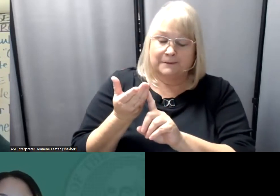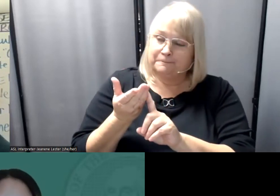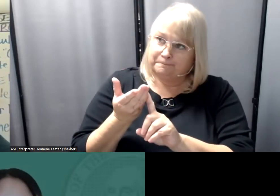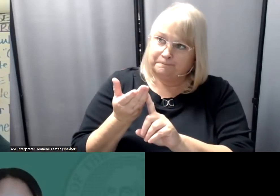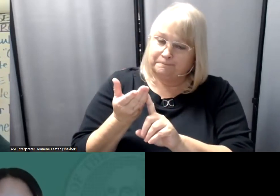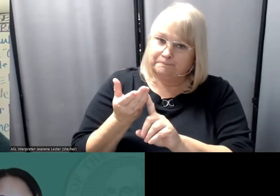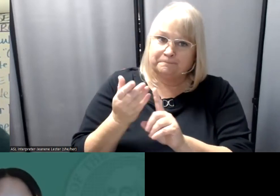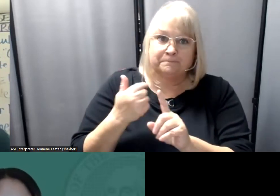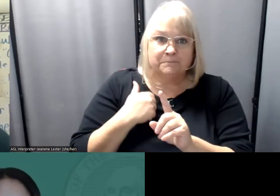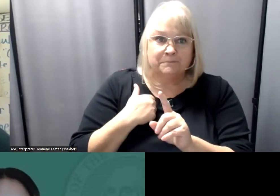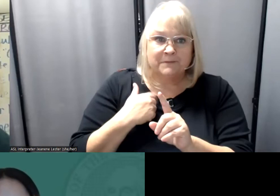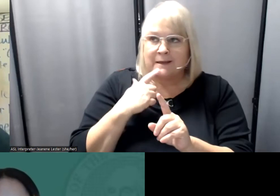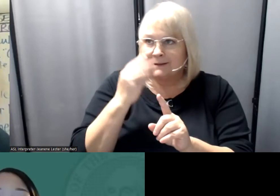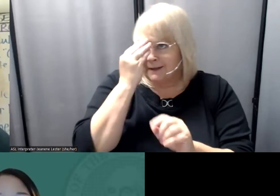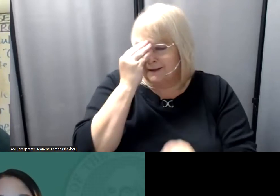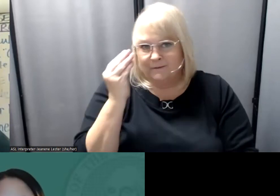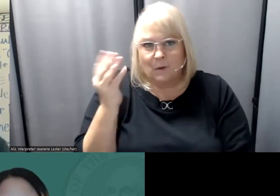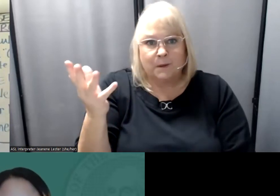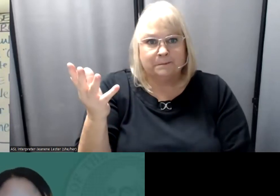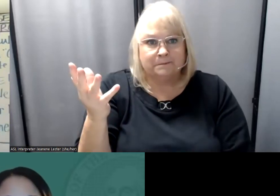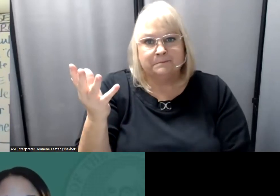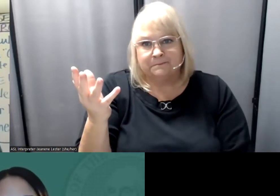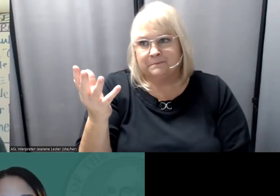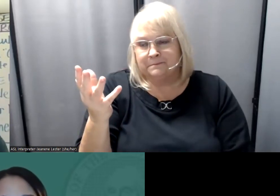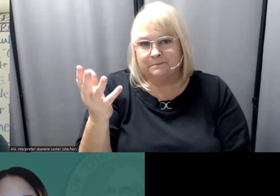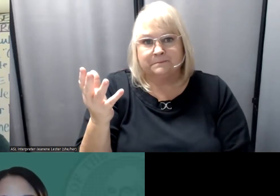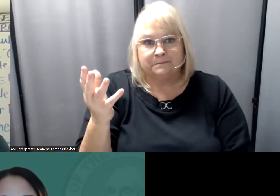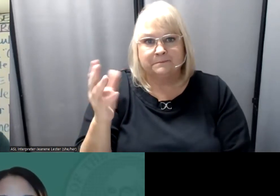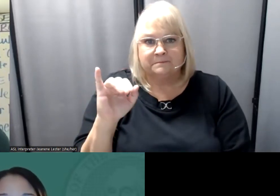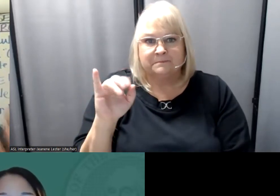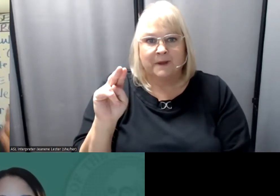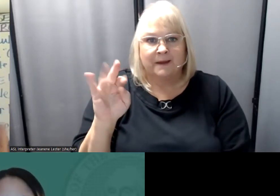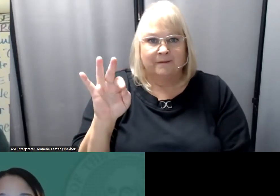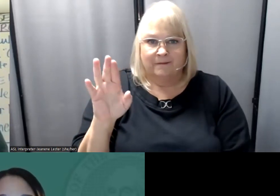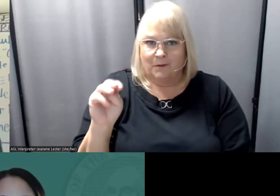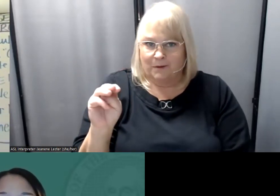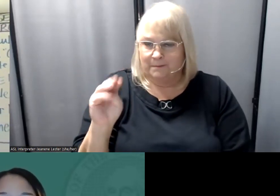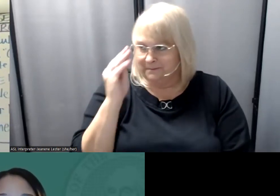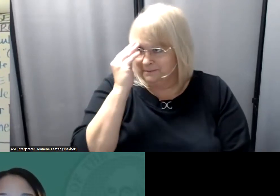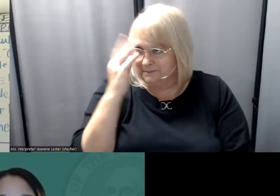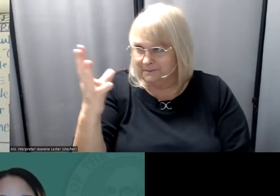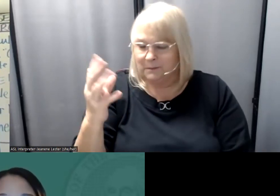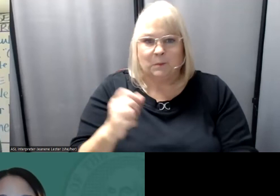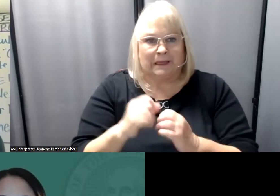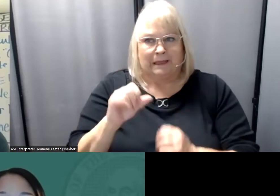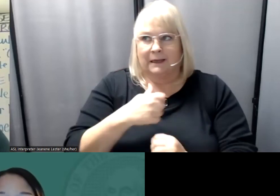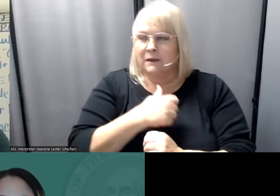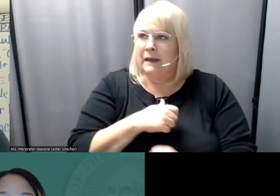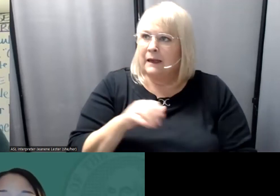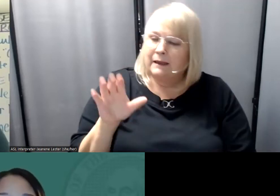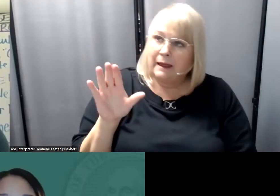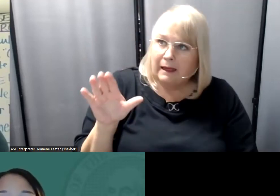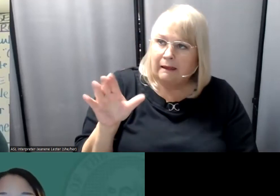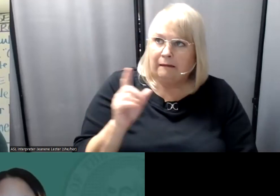I'd say inform and go in with that attitude. Hey, I went to